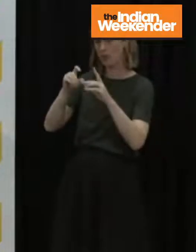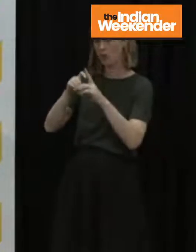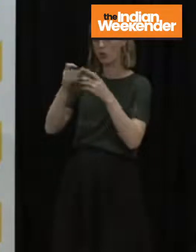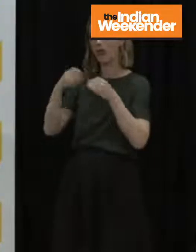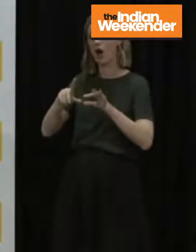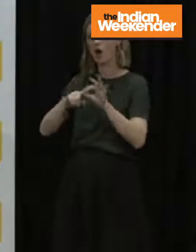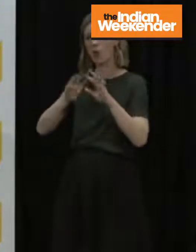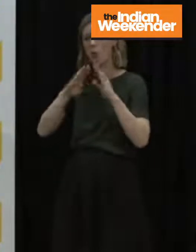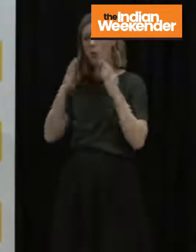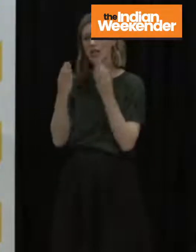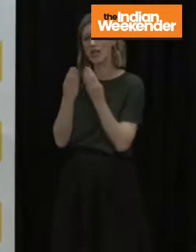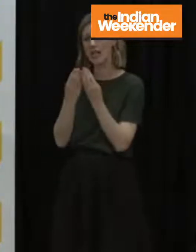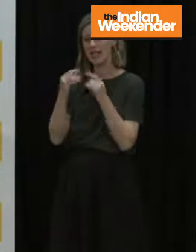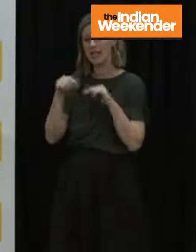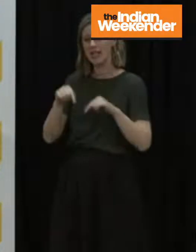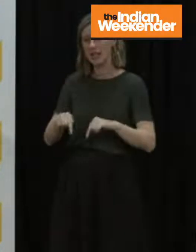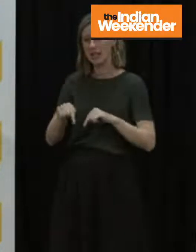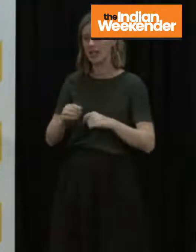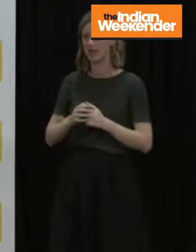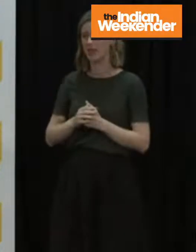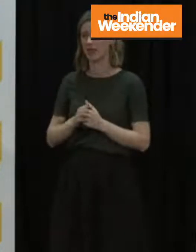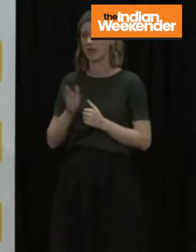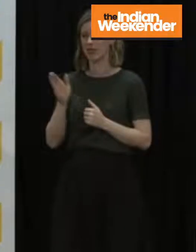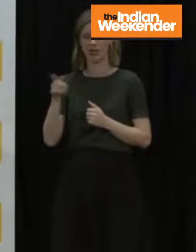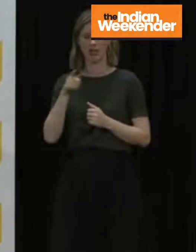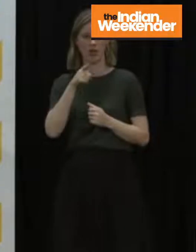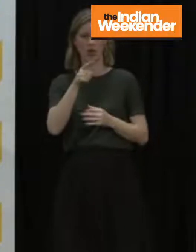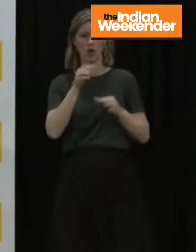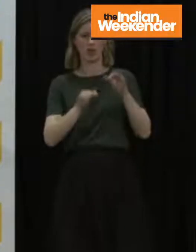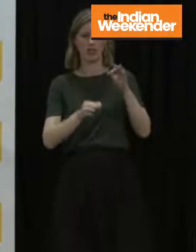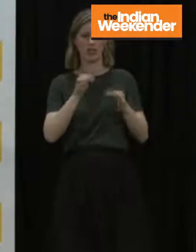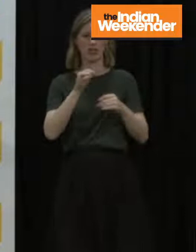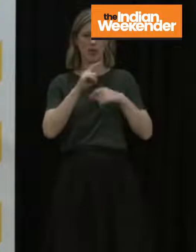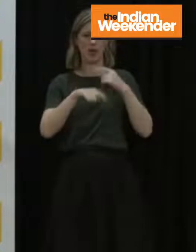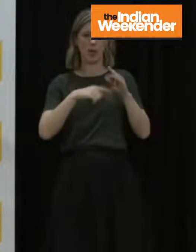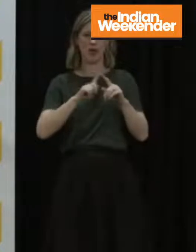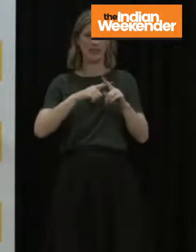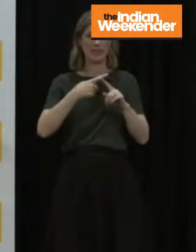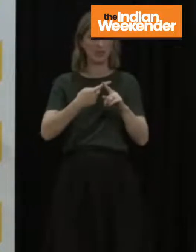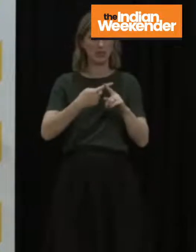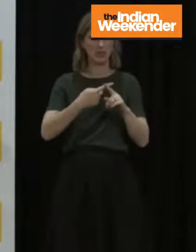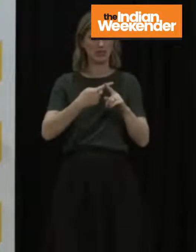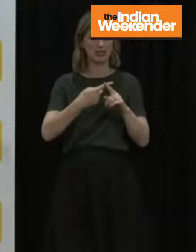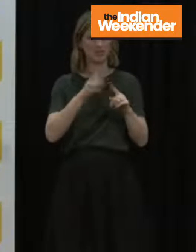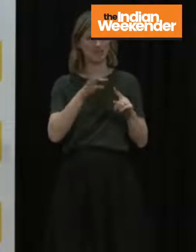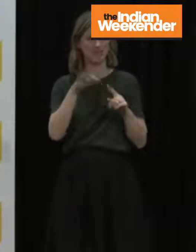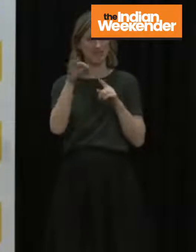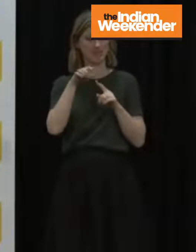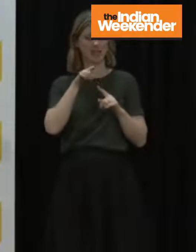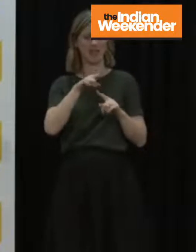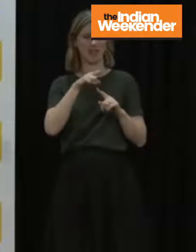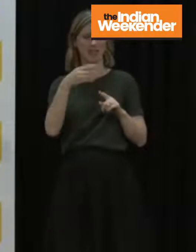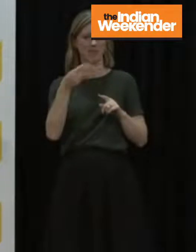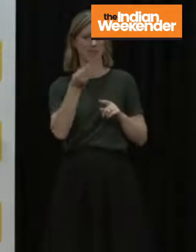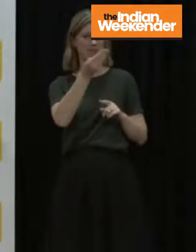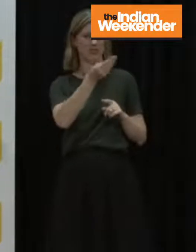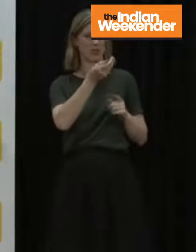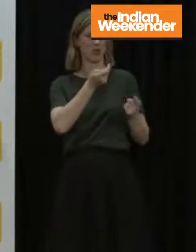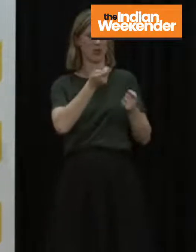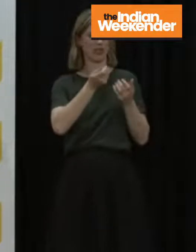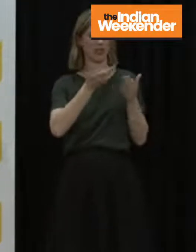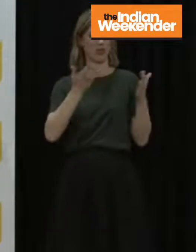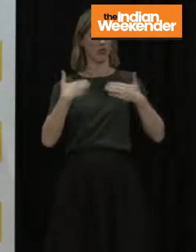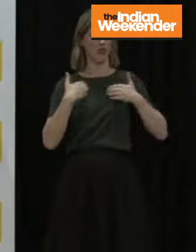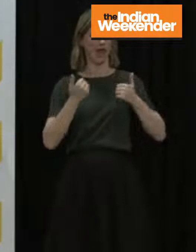that quarantine on this end? Those decisions about exemptions and exceptions are ones that find their way through to the Director